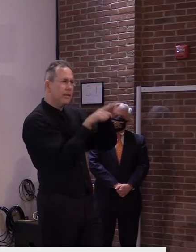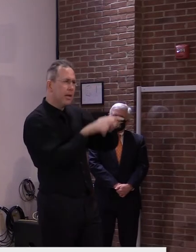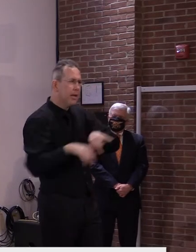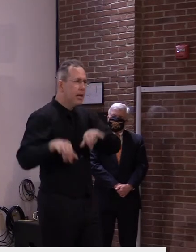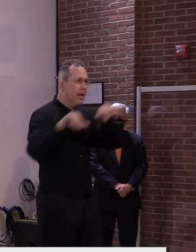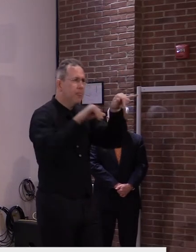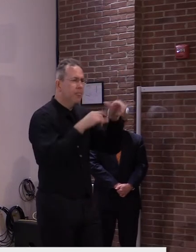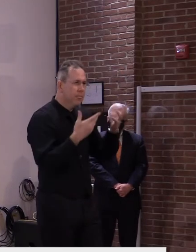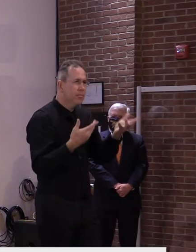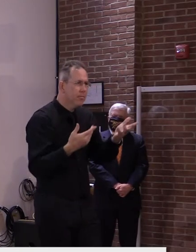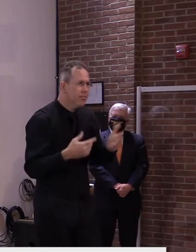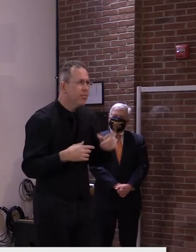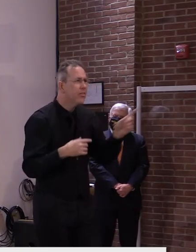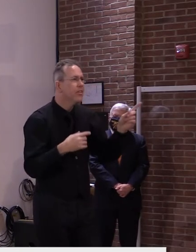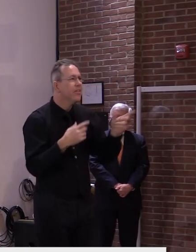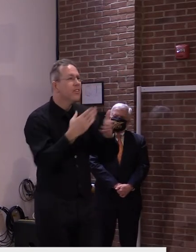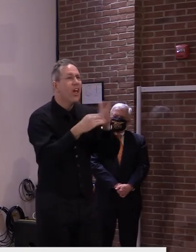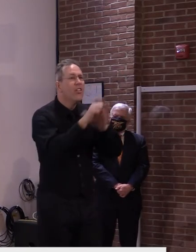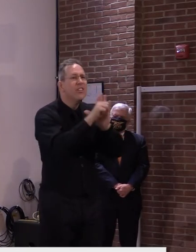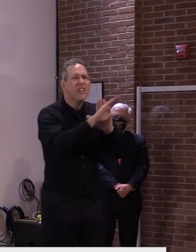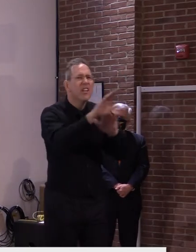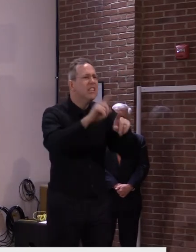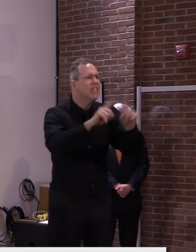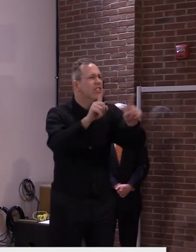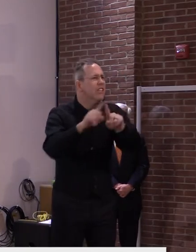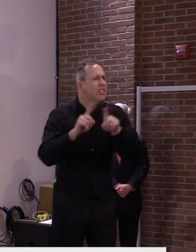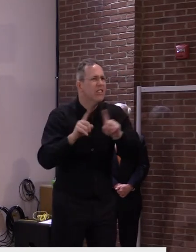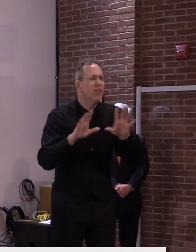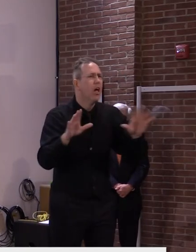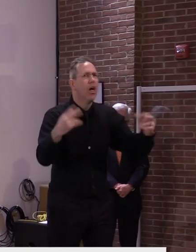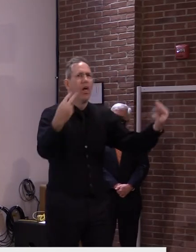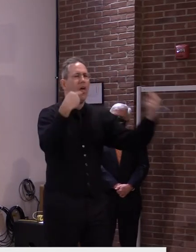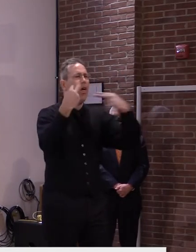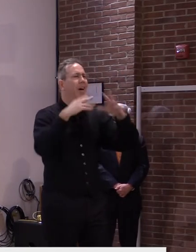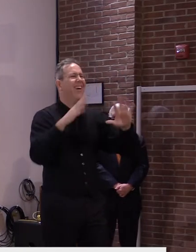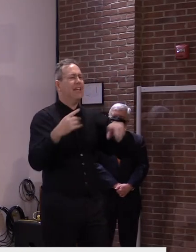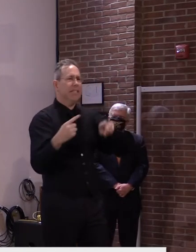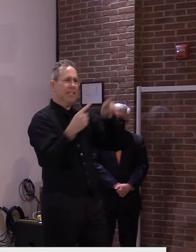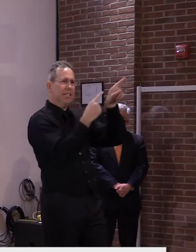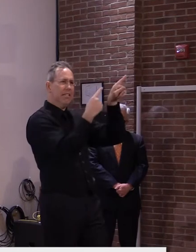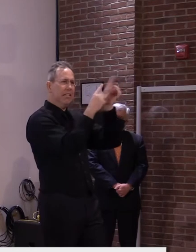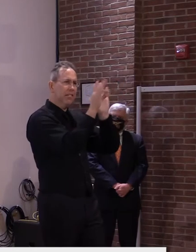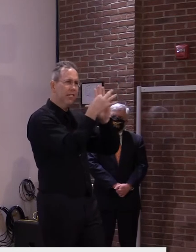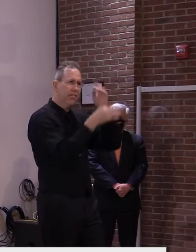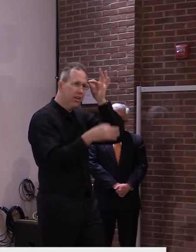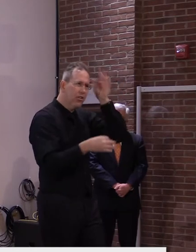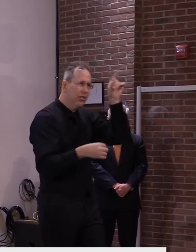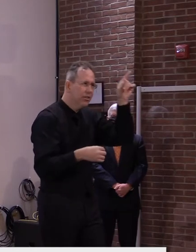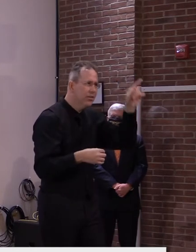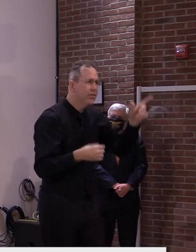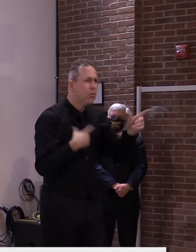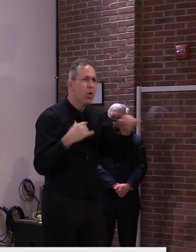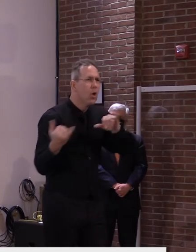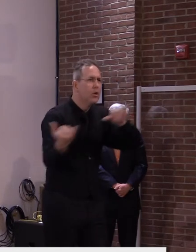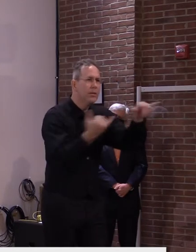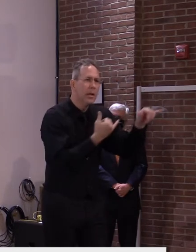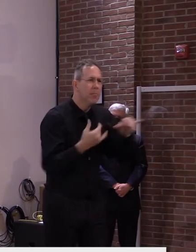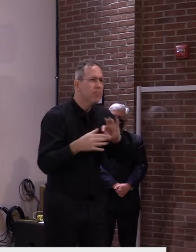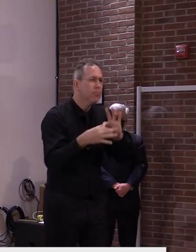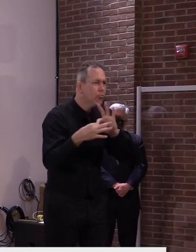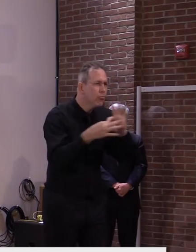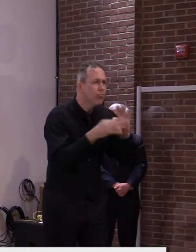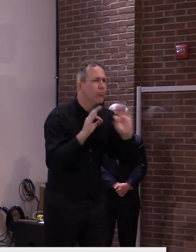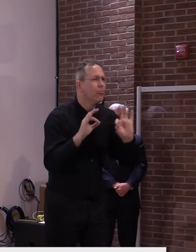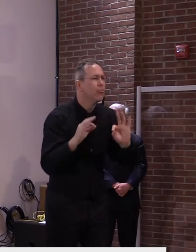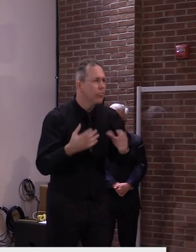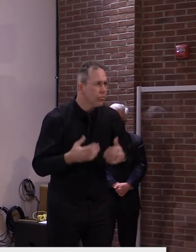countries and when others come into our borders, et cetera. So it's a pretty high impact discussion,